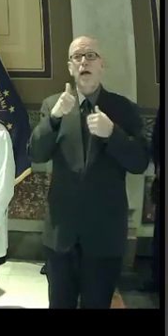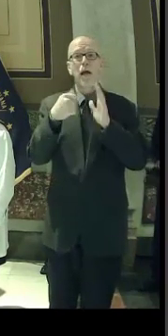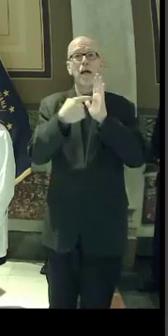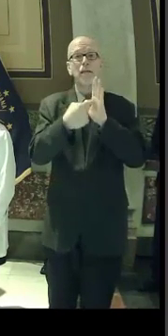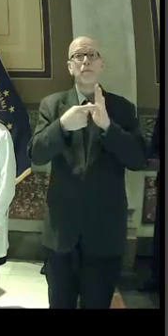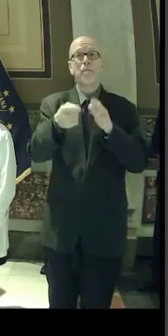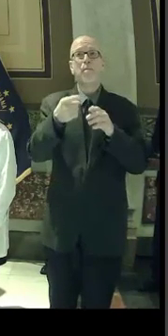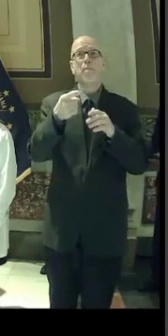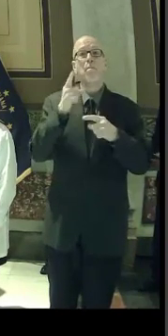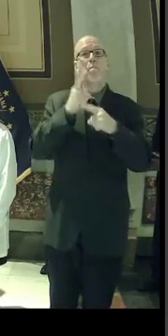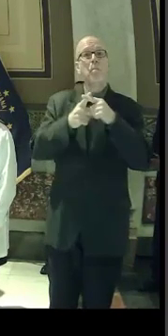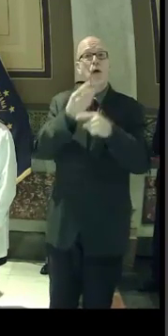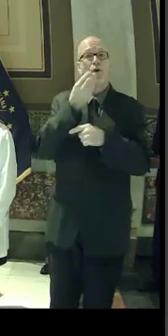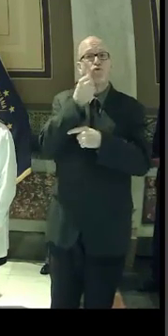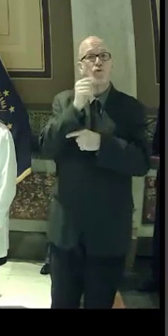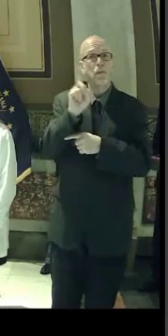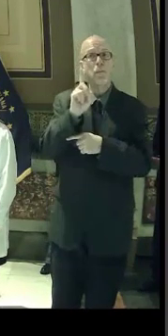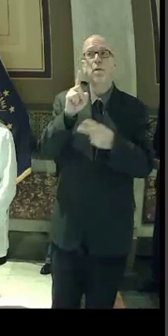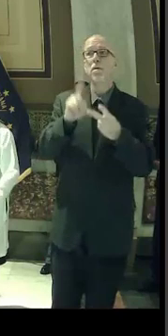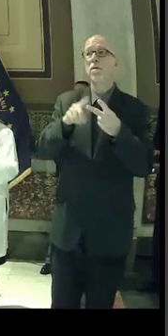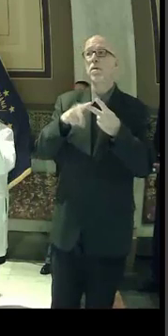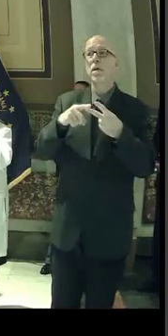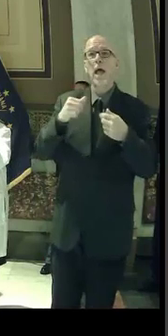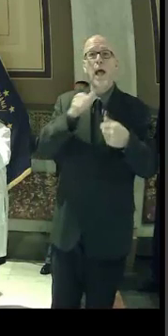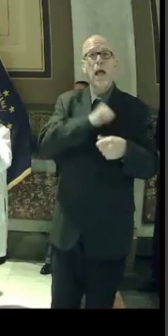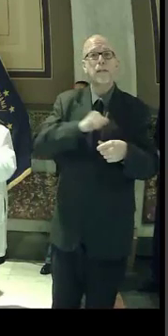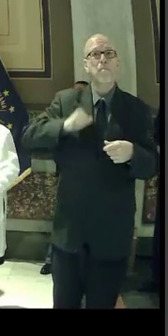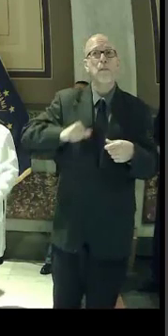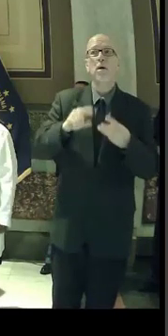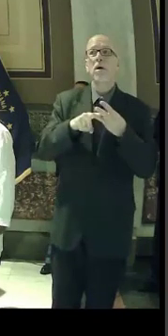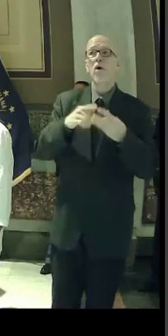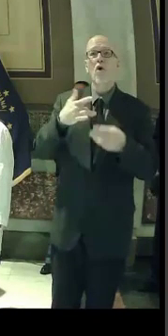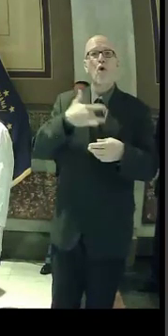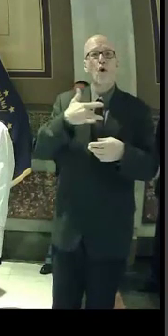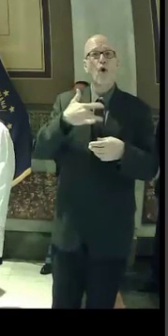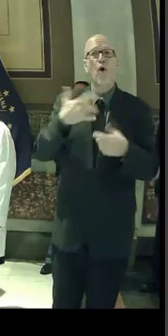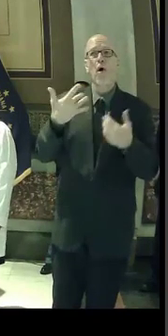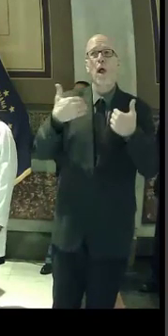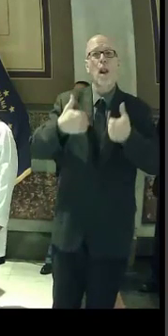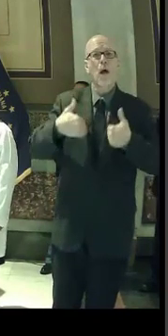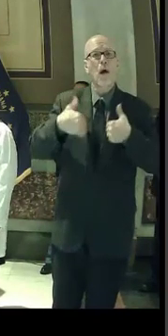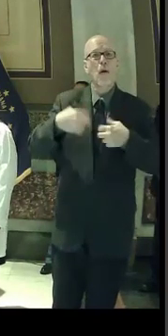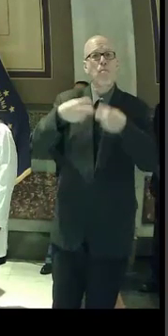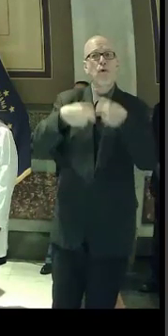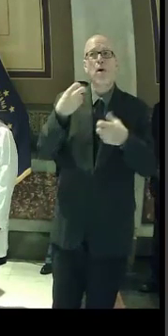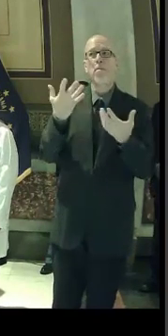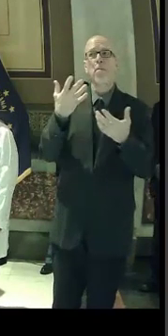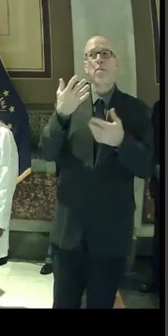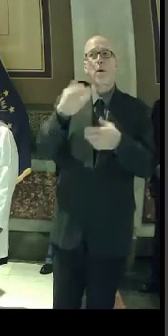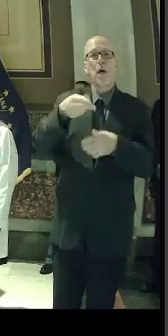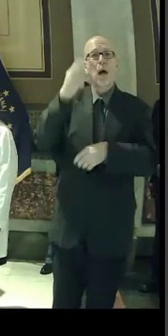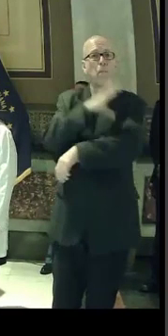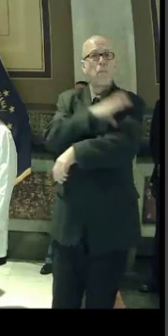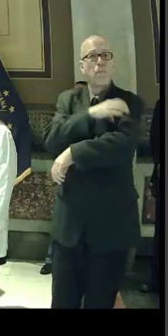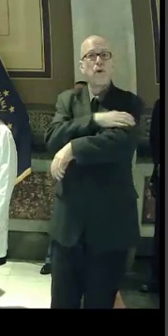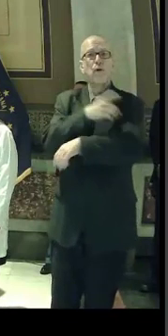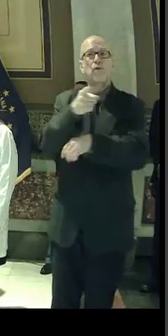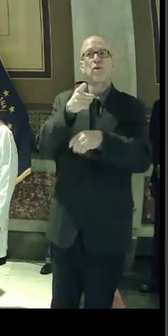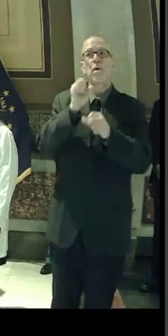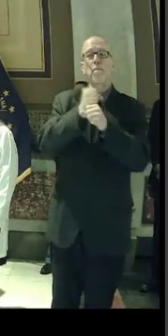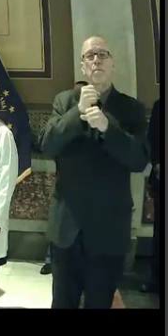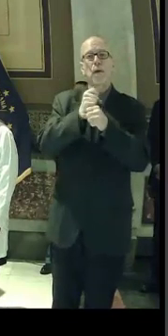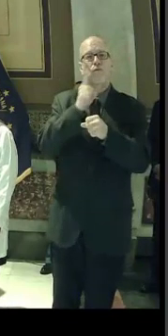diabetes, cancer, heart condition, lung condition, or hypertension, I urge you to self-quarantine